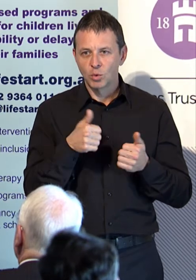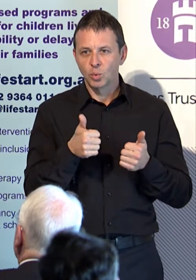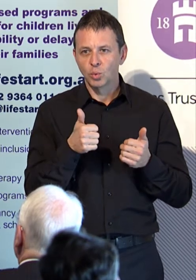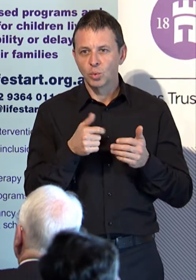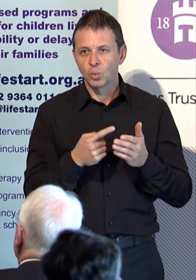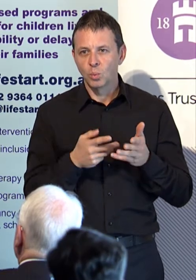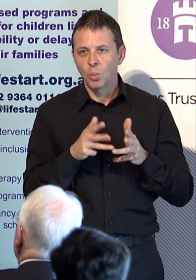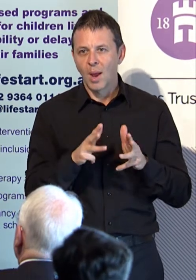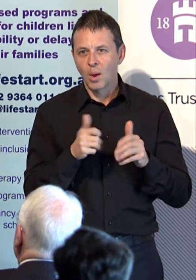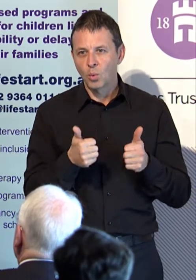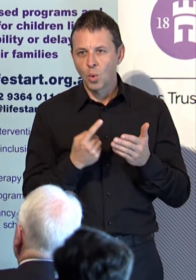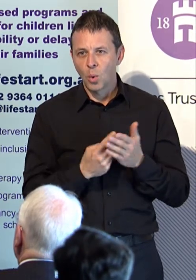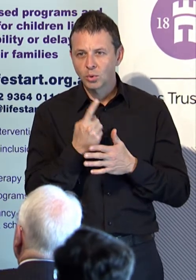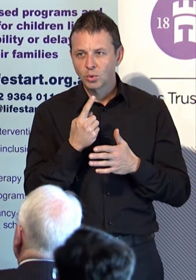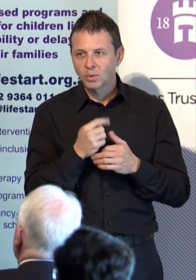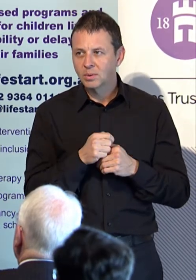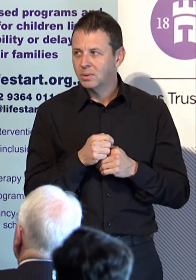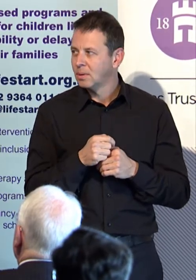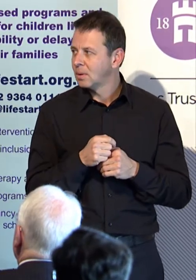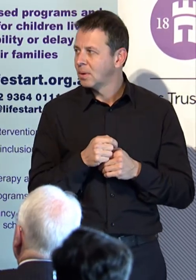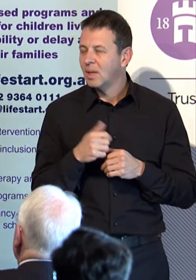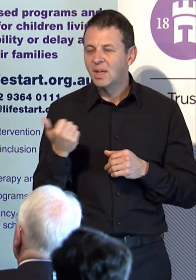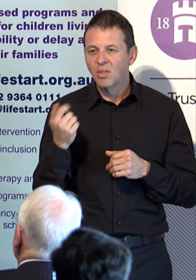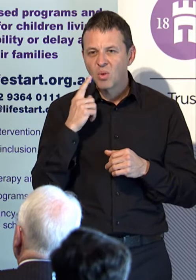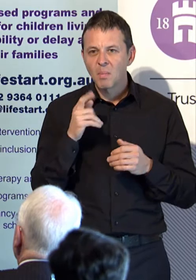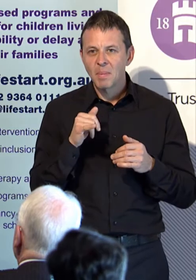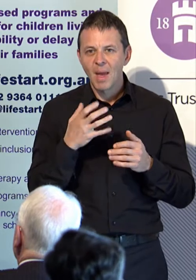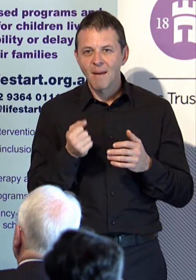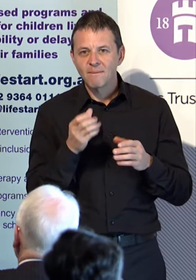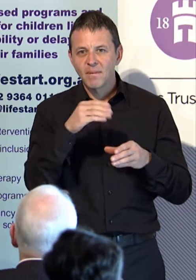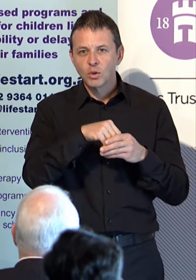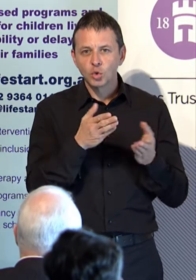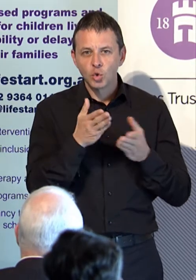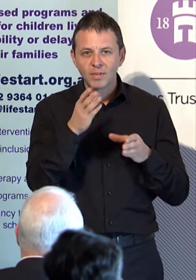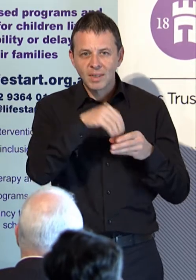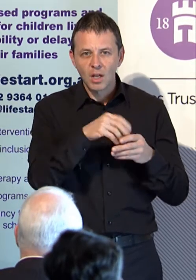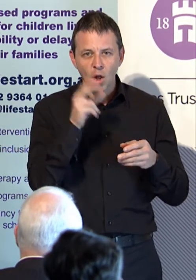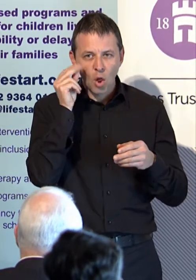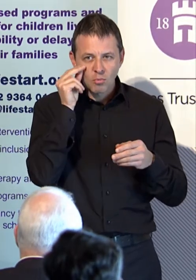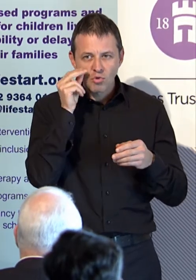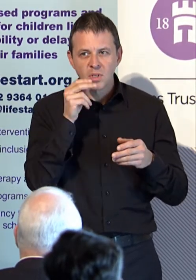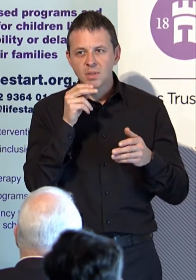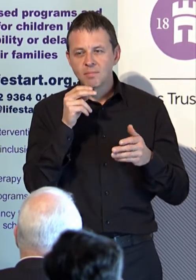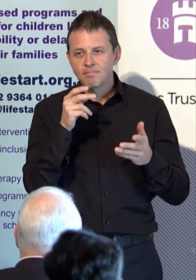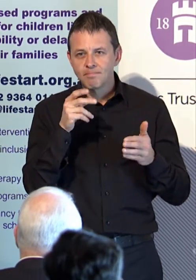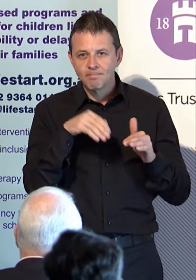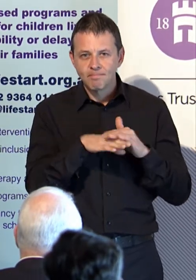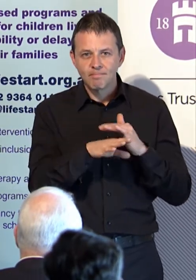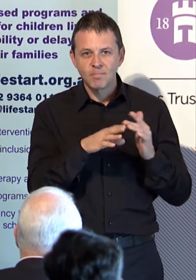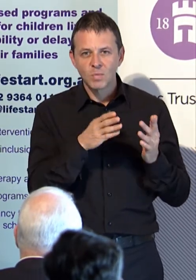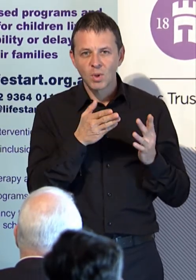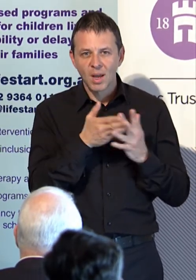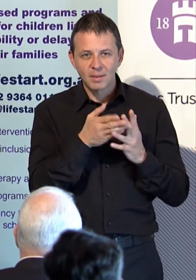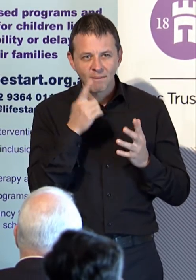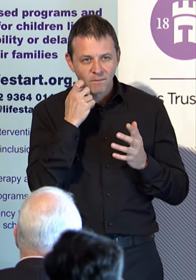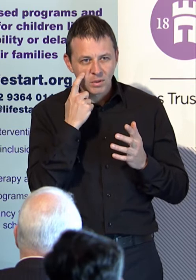we had visions of being able to access services in libraries and a whole lot of community mainstream services where people could actually get in and find out